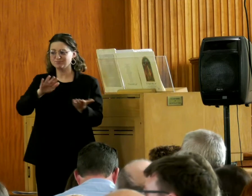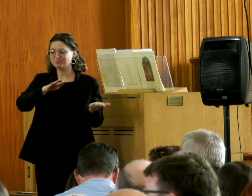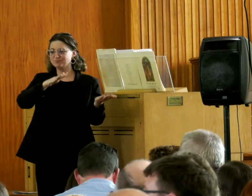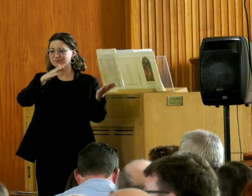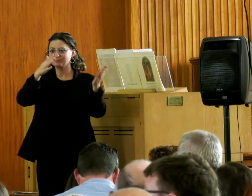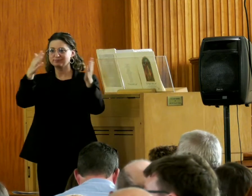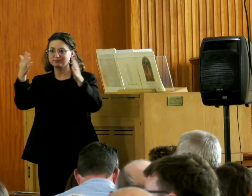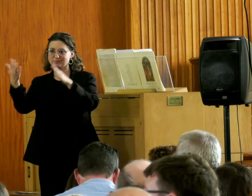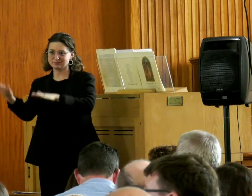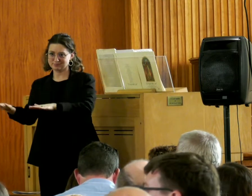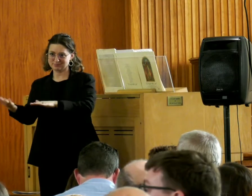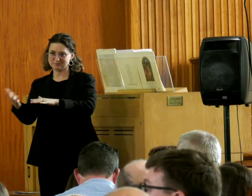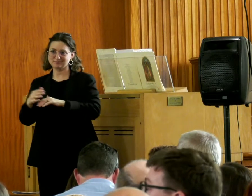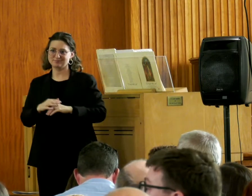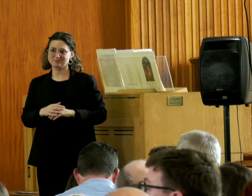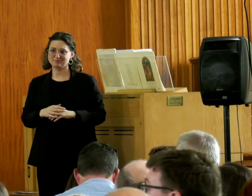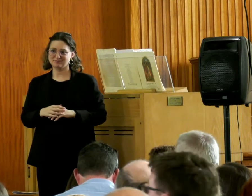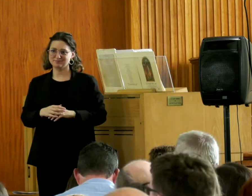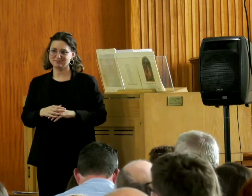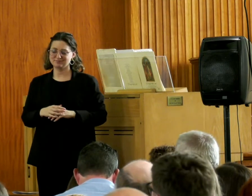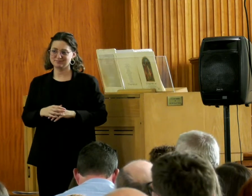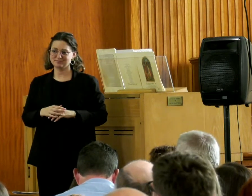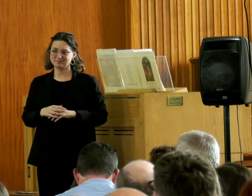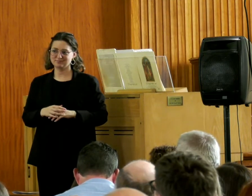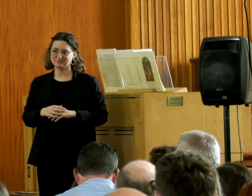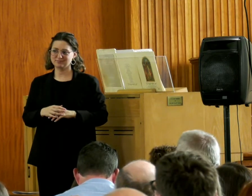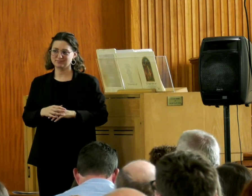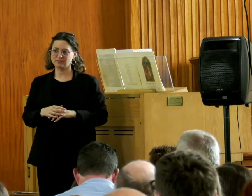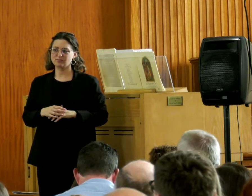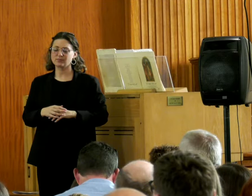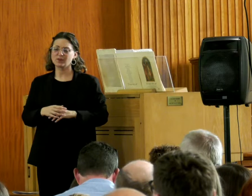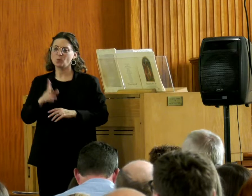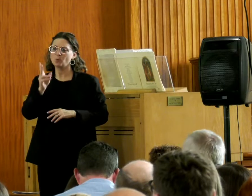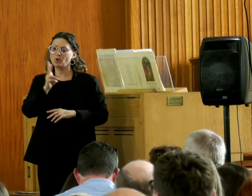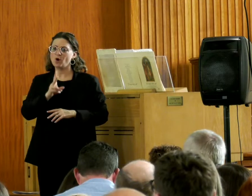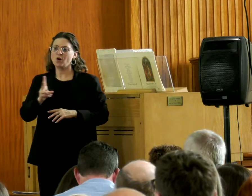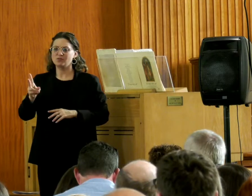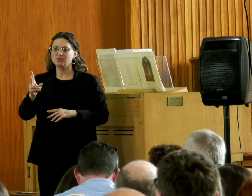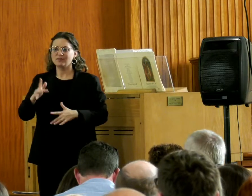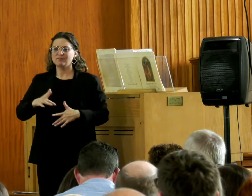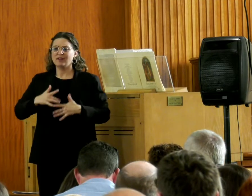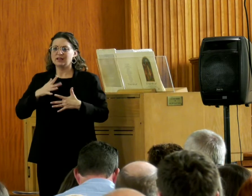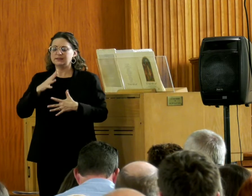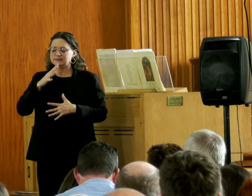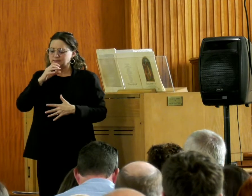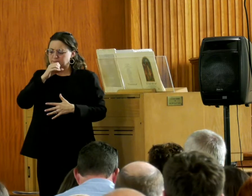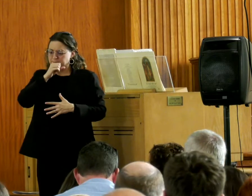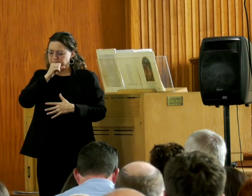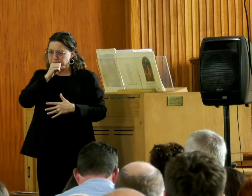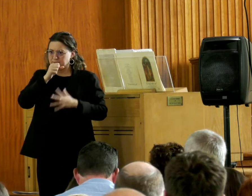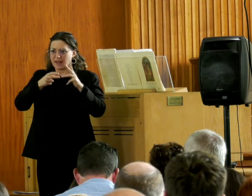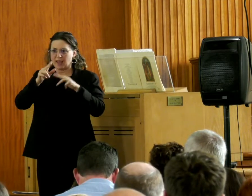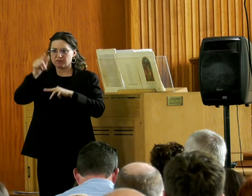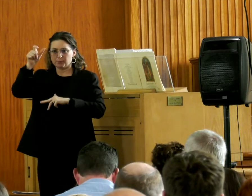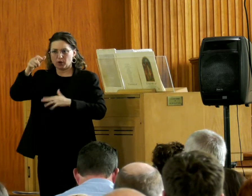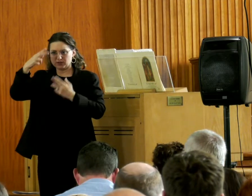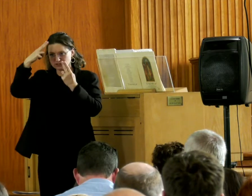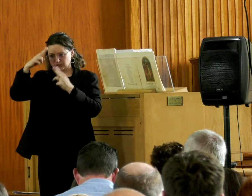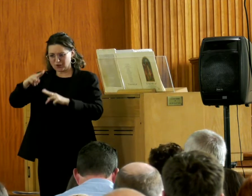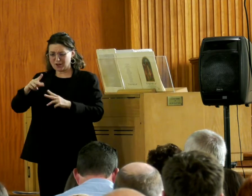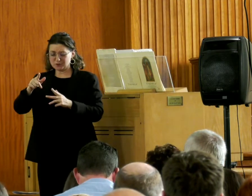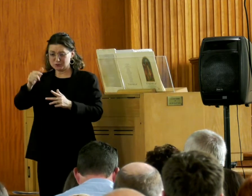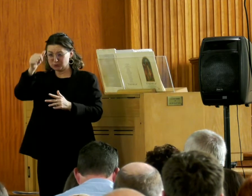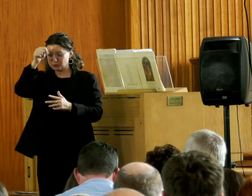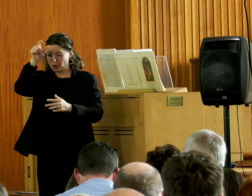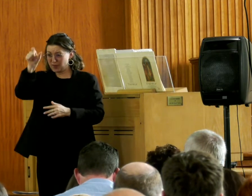on, there's naturally an element of sorrow. When you've been around someone for many years,